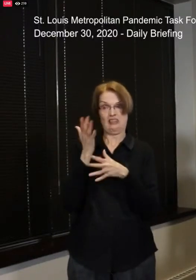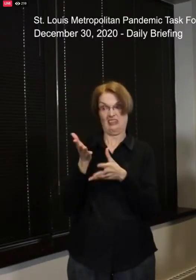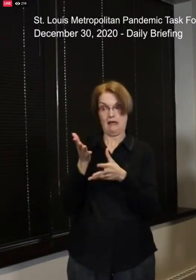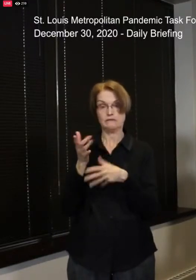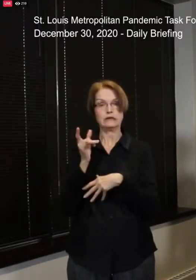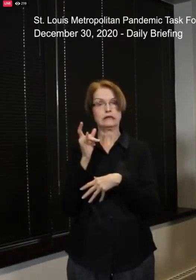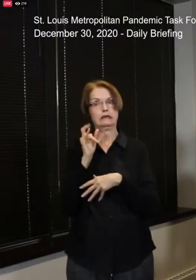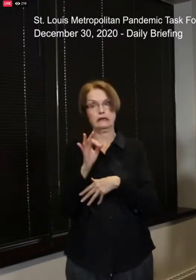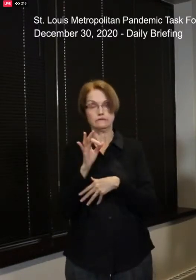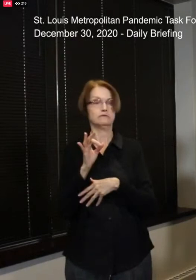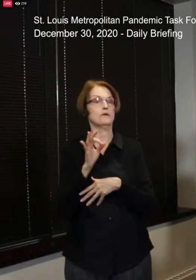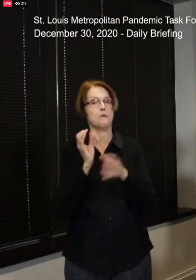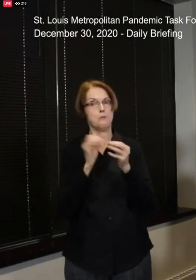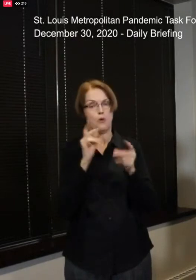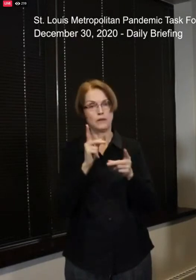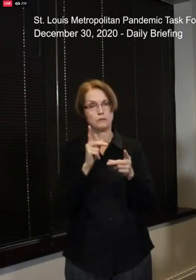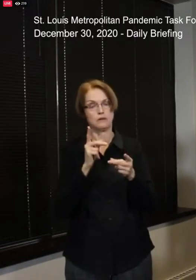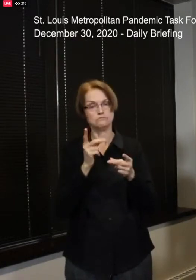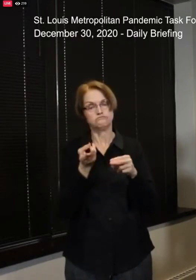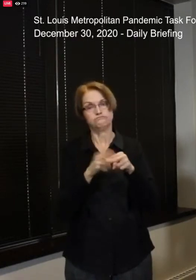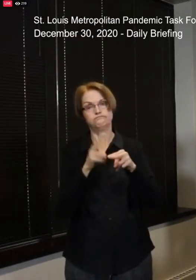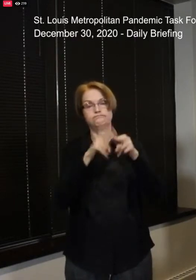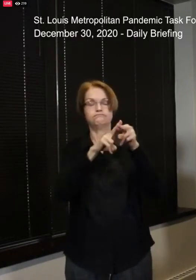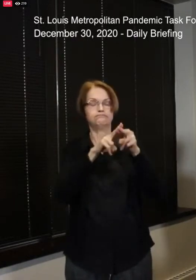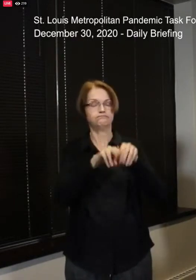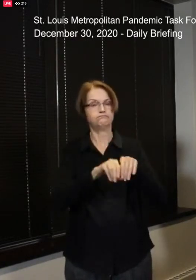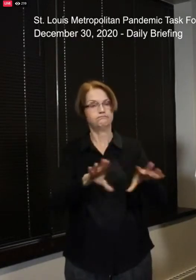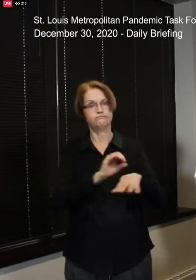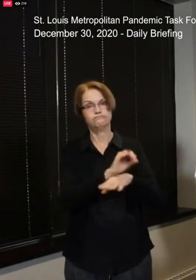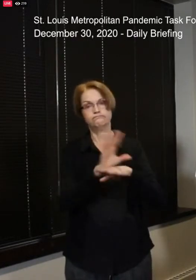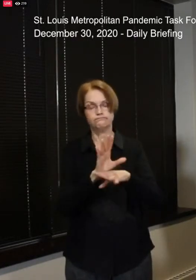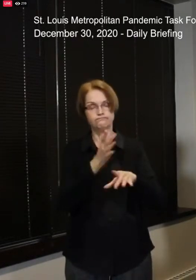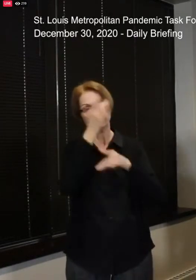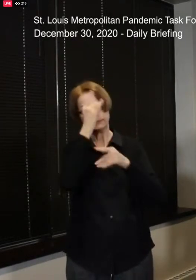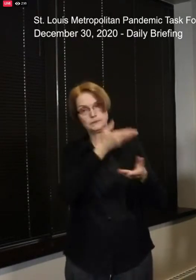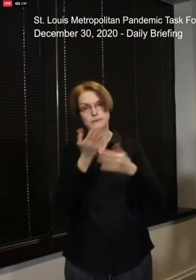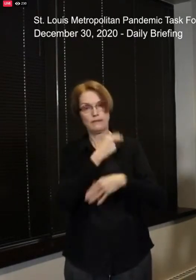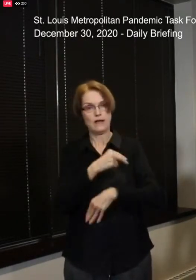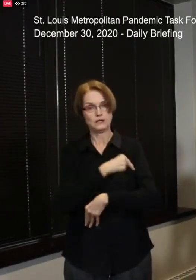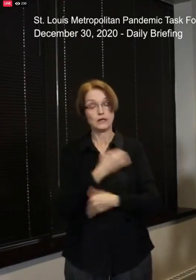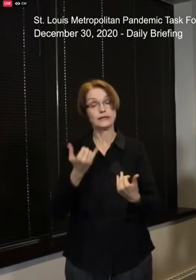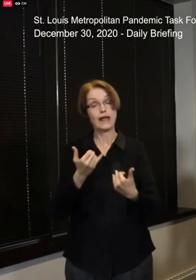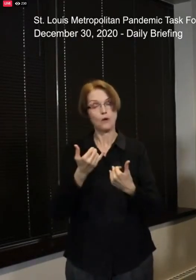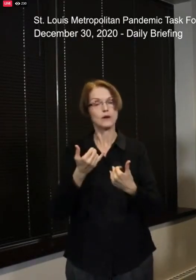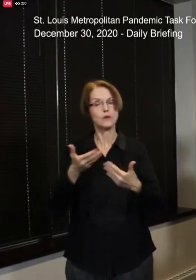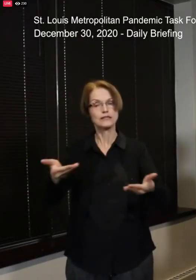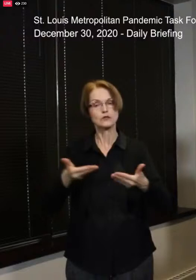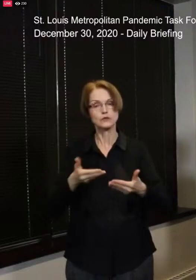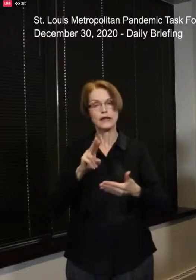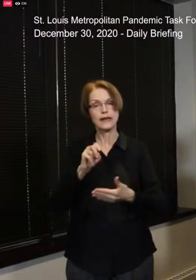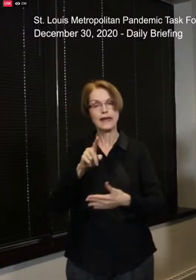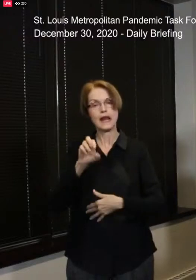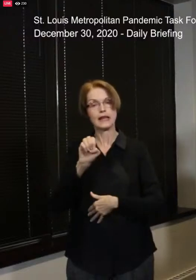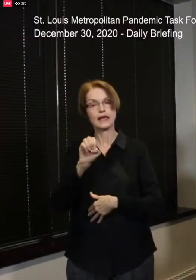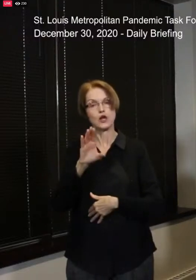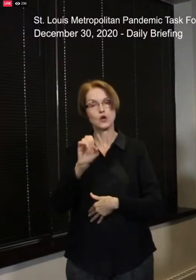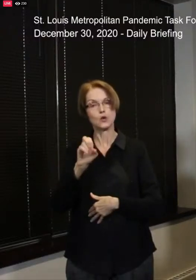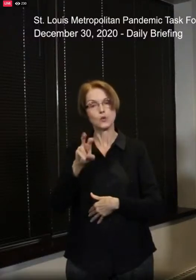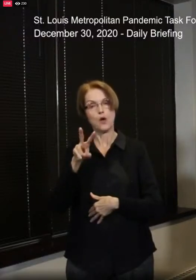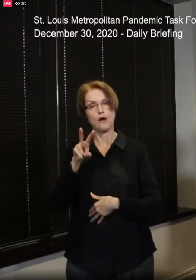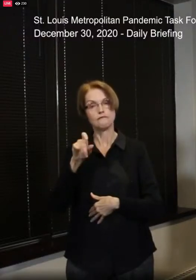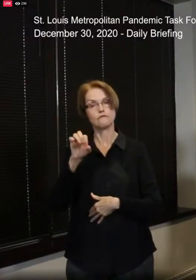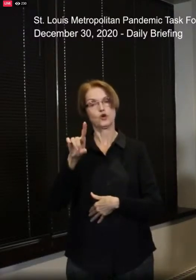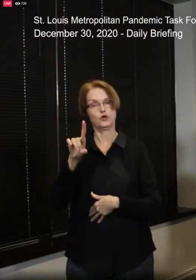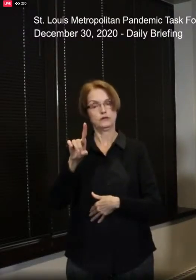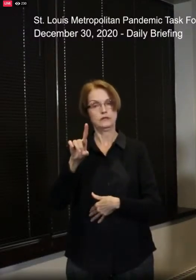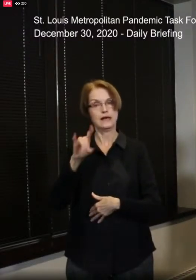in patients. I'd like to introduce now Natalie Crawford, intensive care unit nurse from